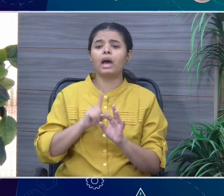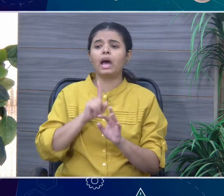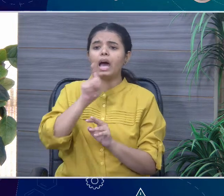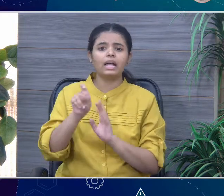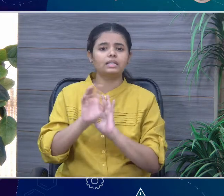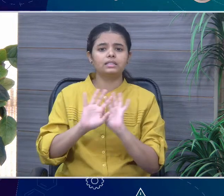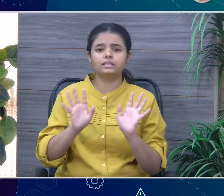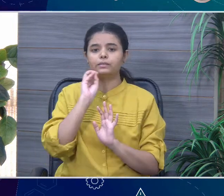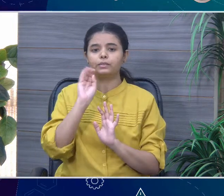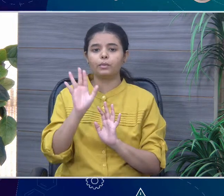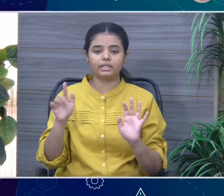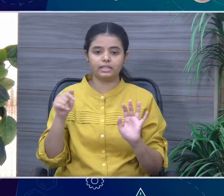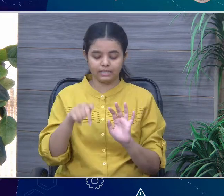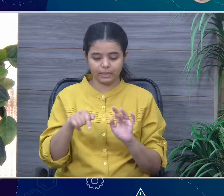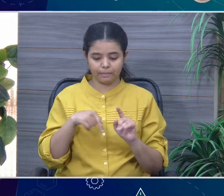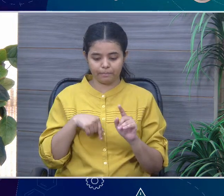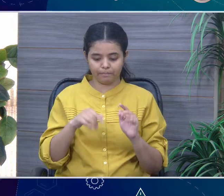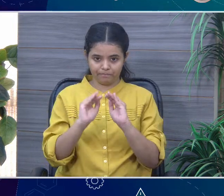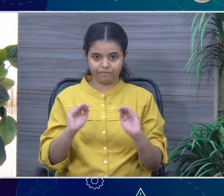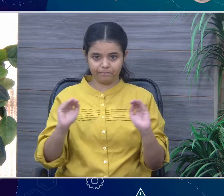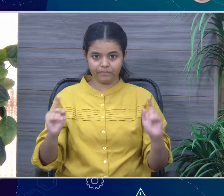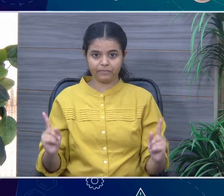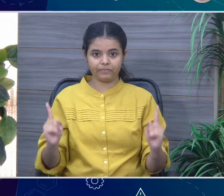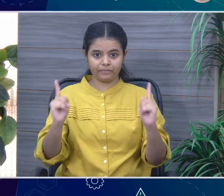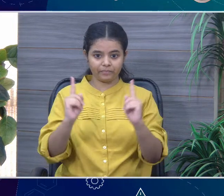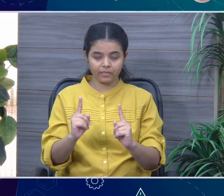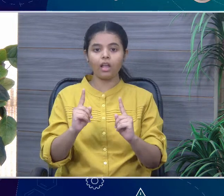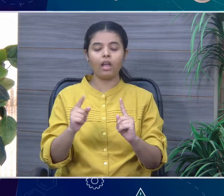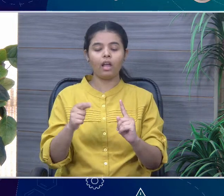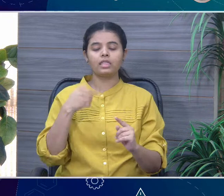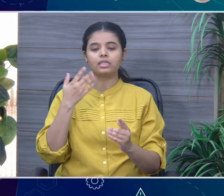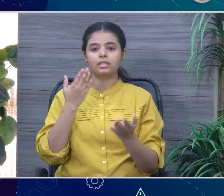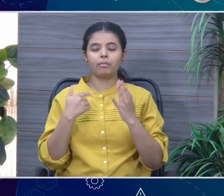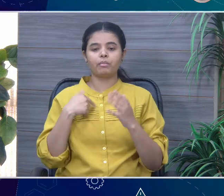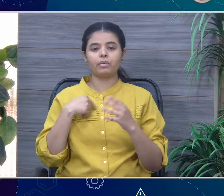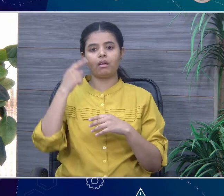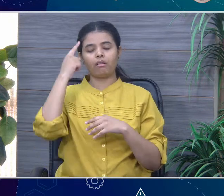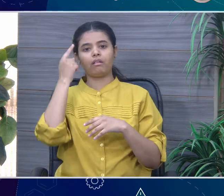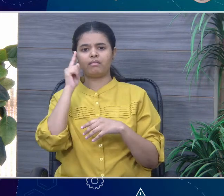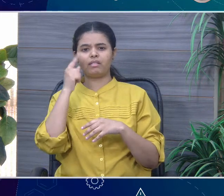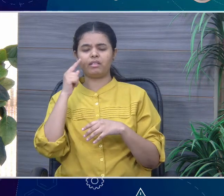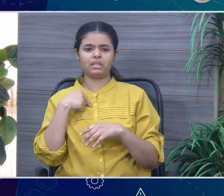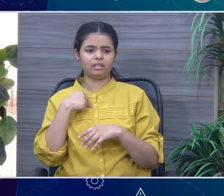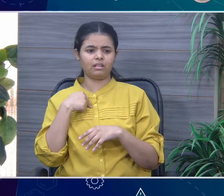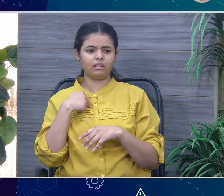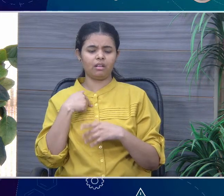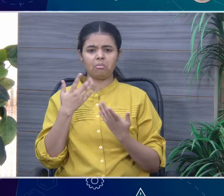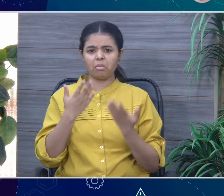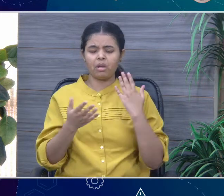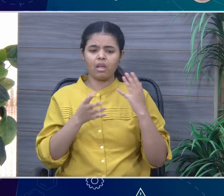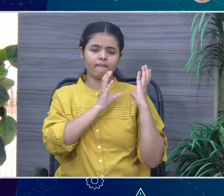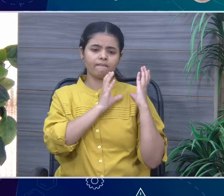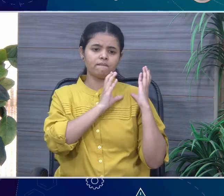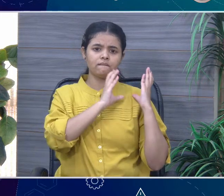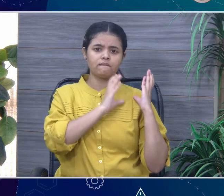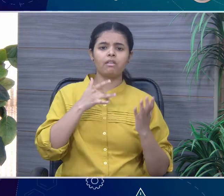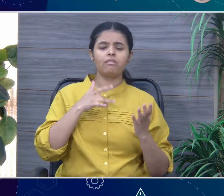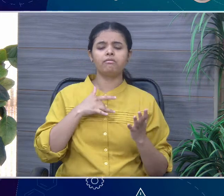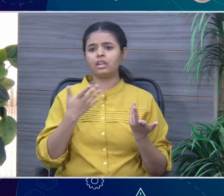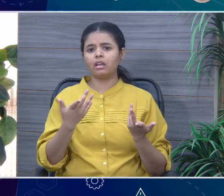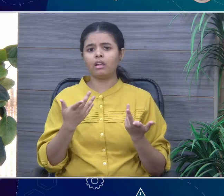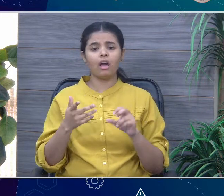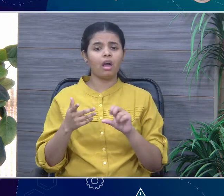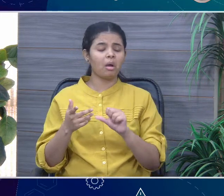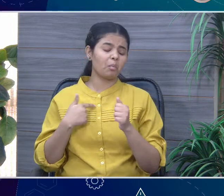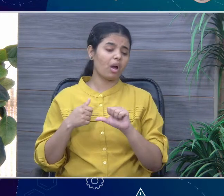being made buddy, the feelings that a parent might get, oh, my child would be burdened, now my child might have to look